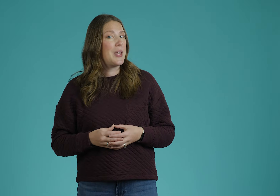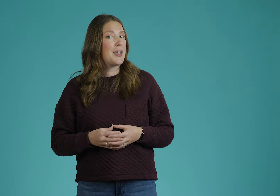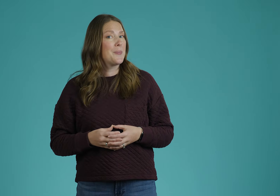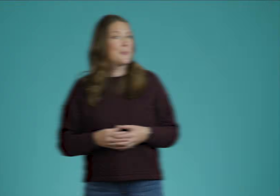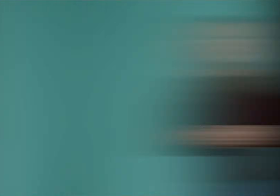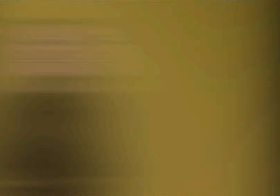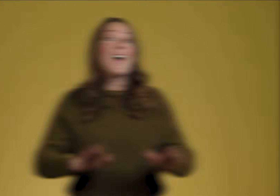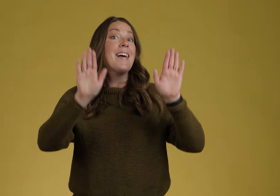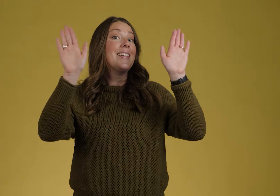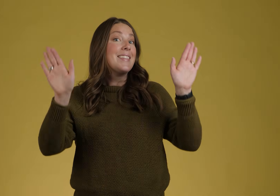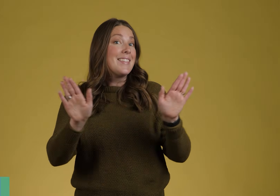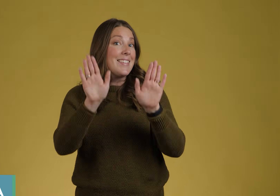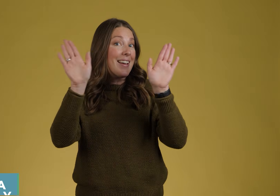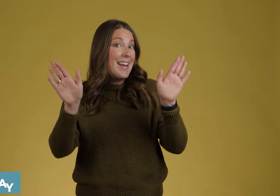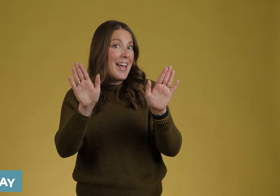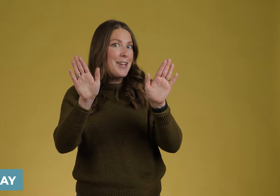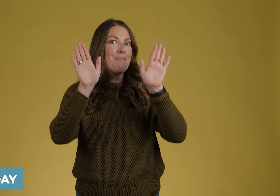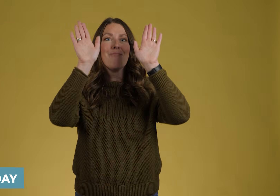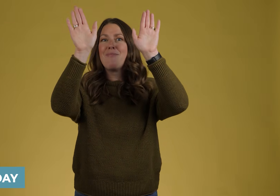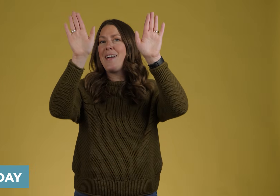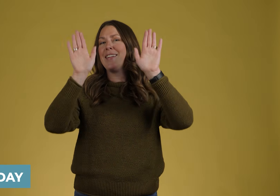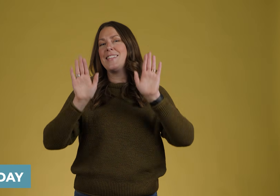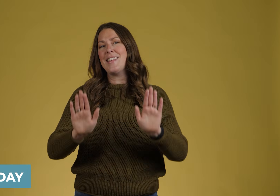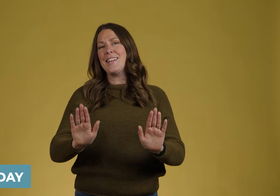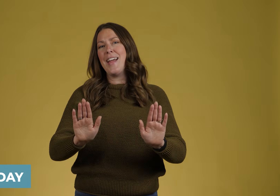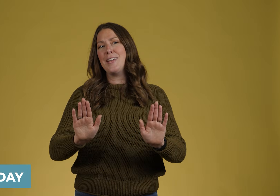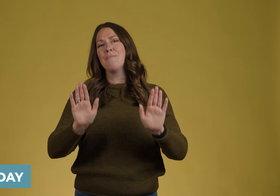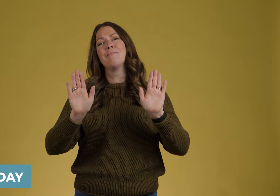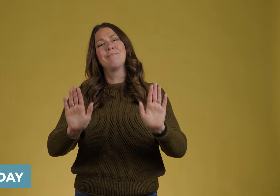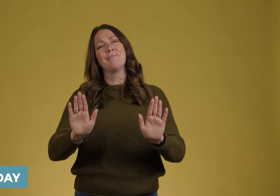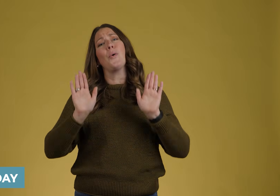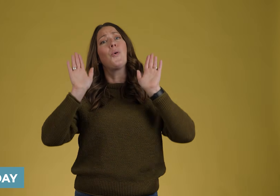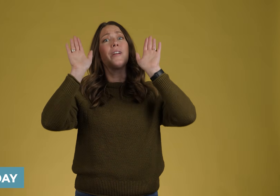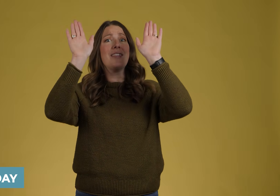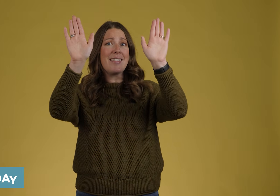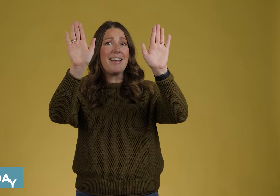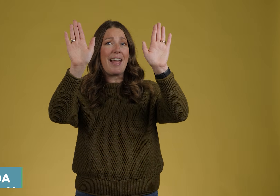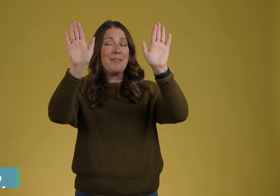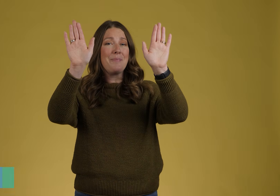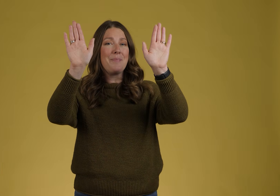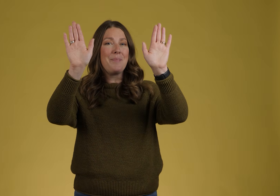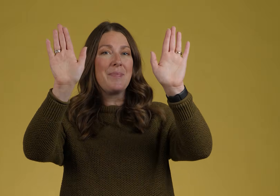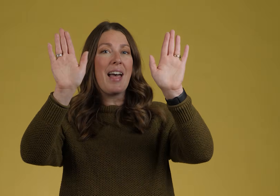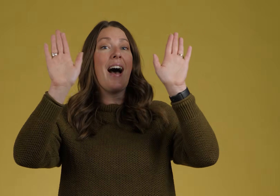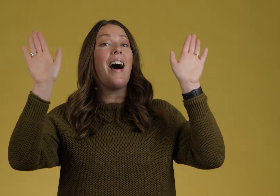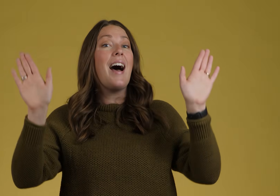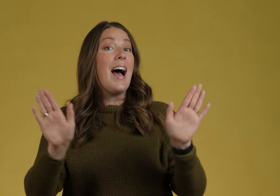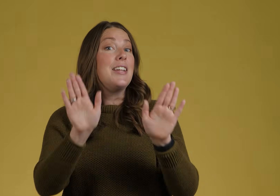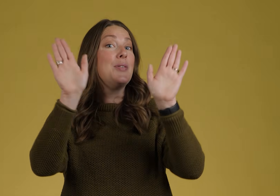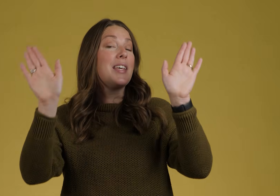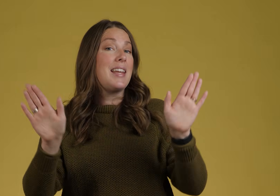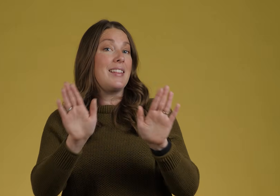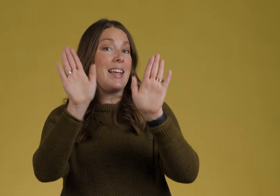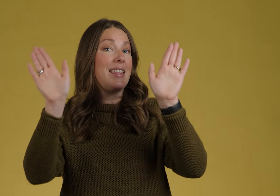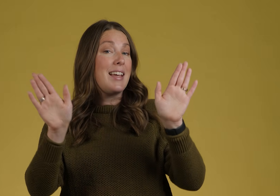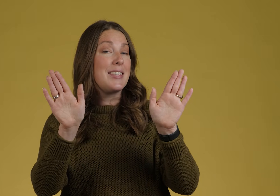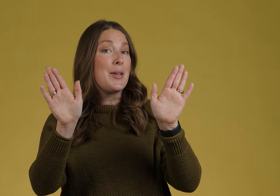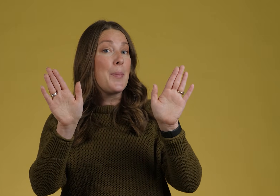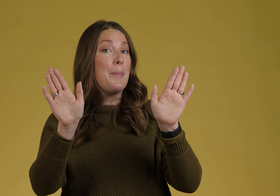week. Sunday, Sunday, or even Sunday. I do Sunday like this, but